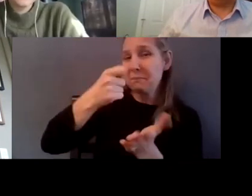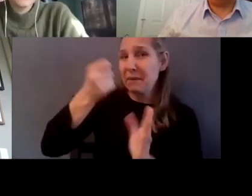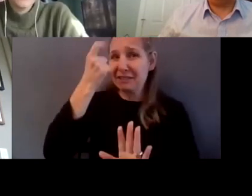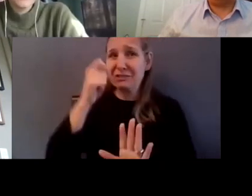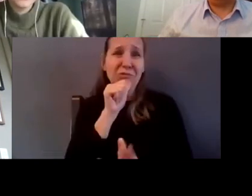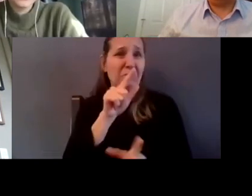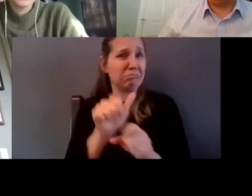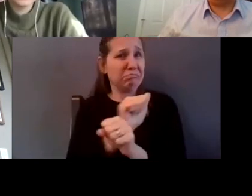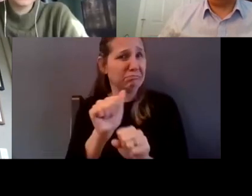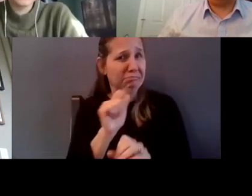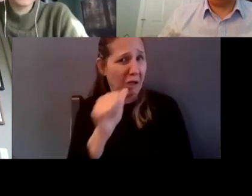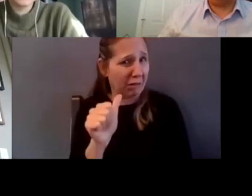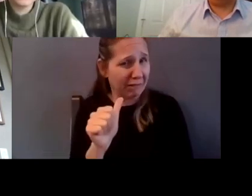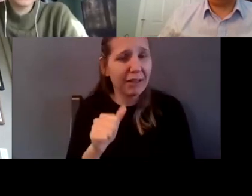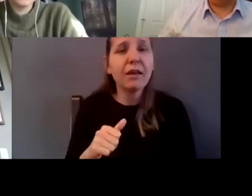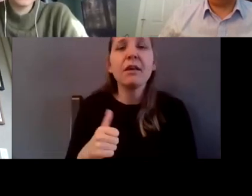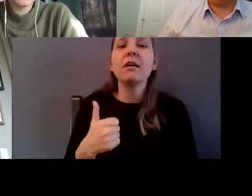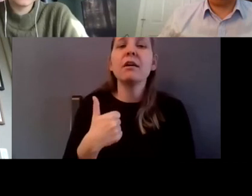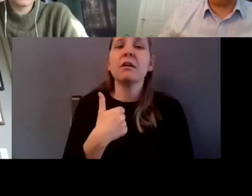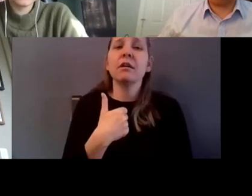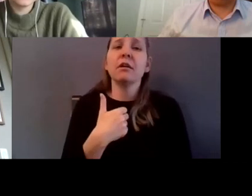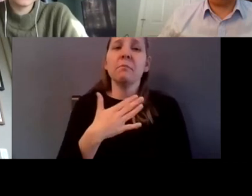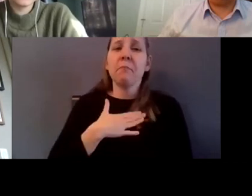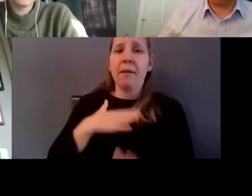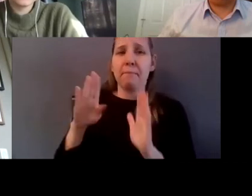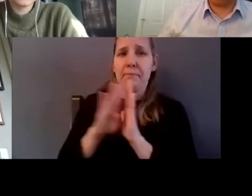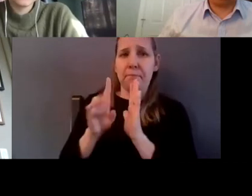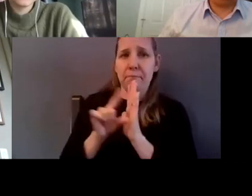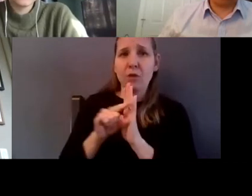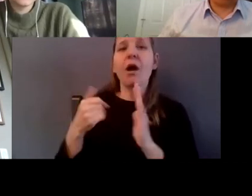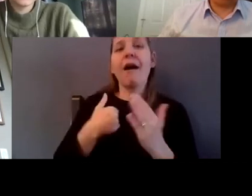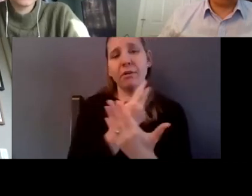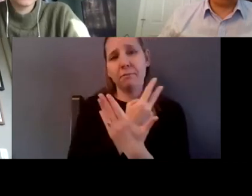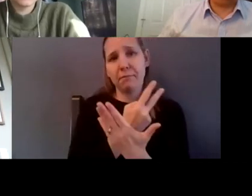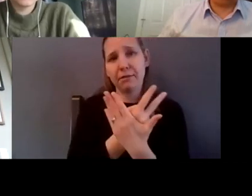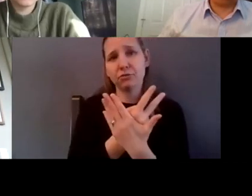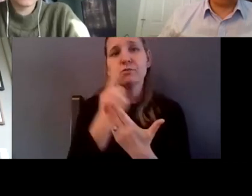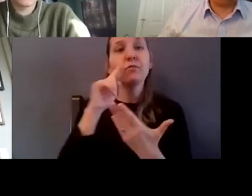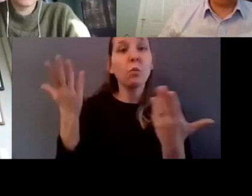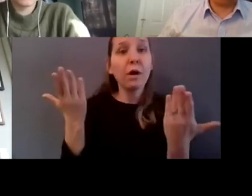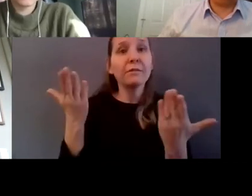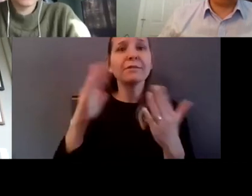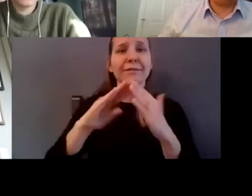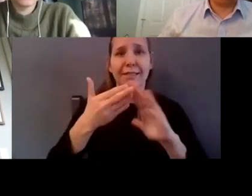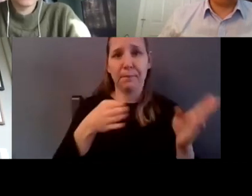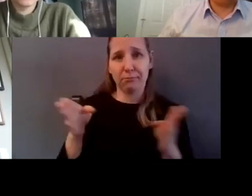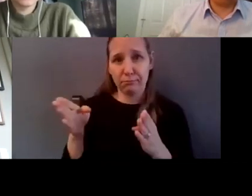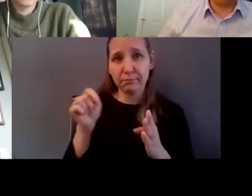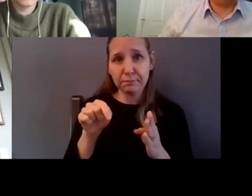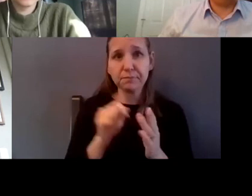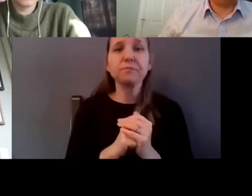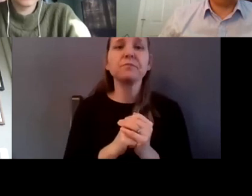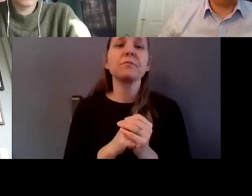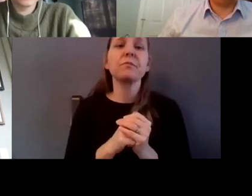speak. I'm really, from my background, I have a master in city planning, and I'm